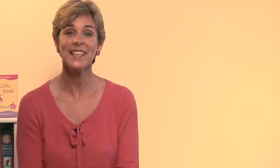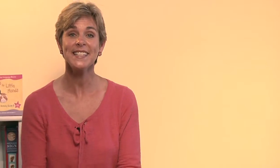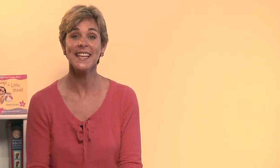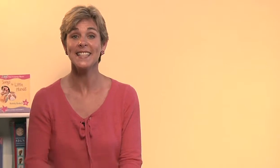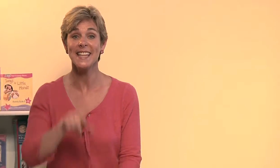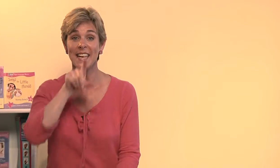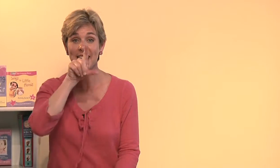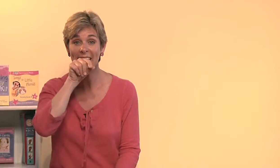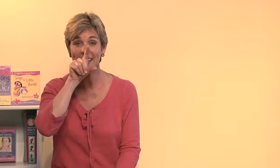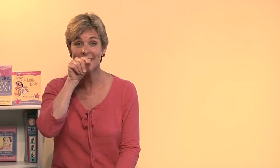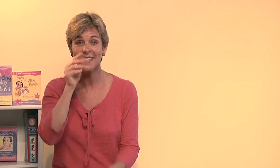This is the nest